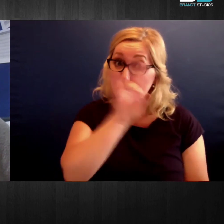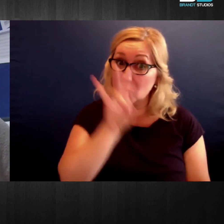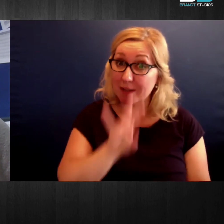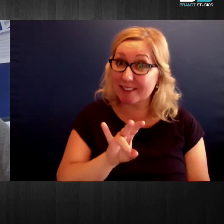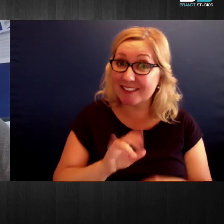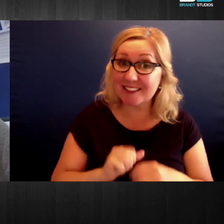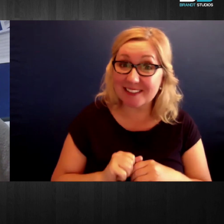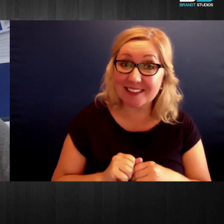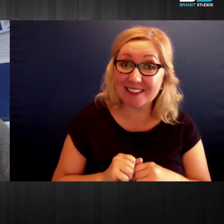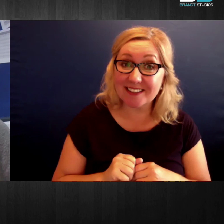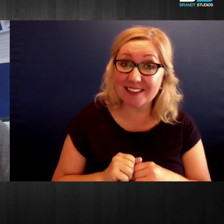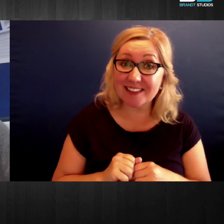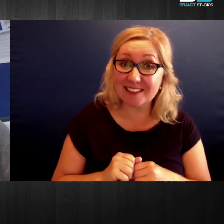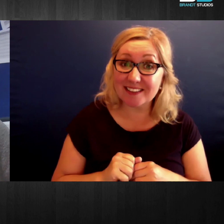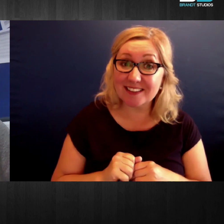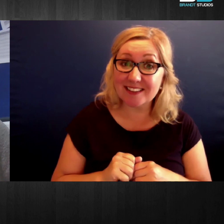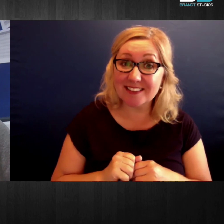I suppose